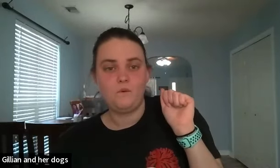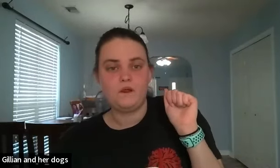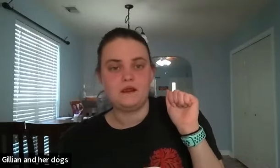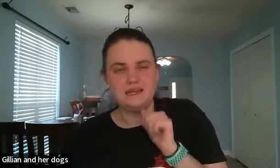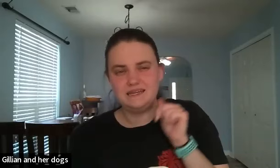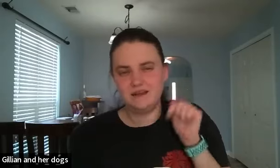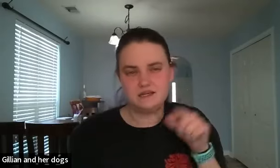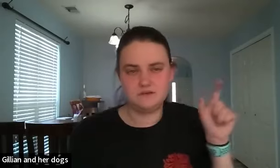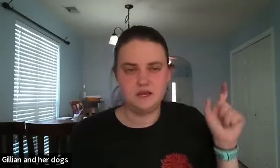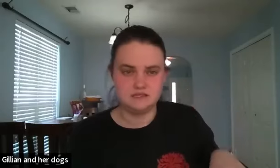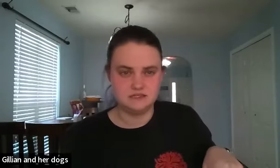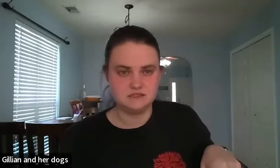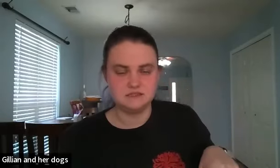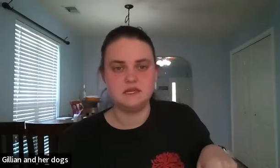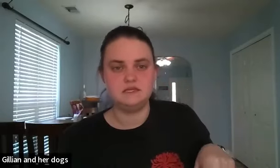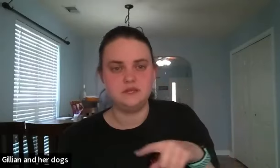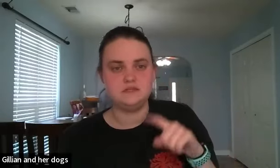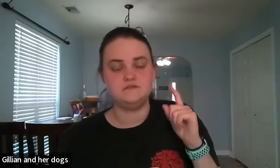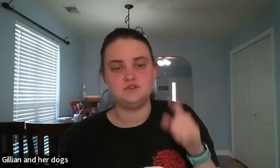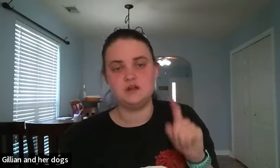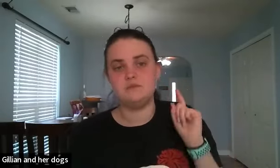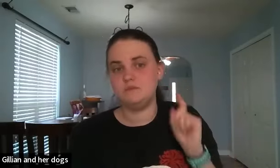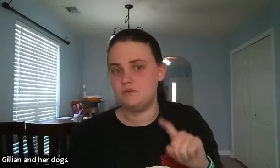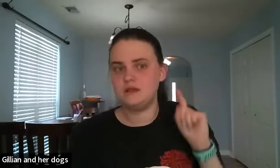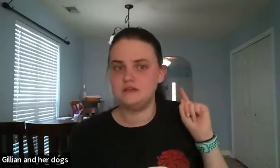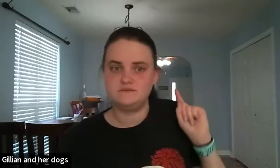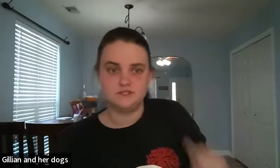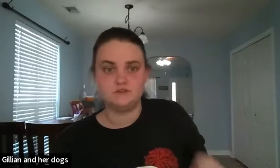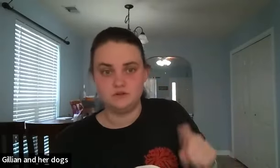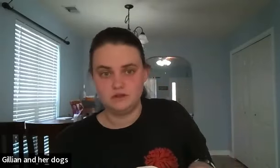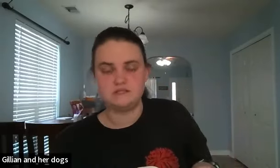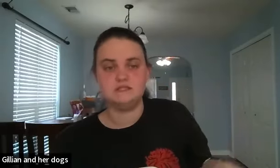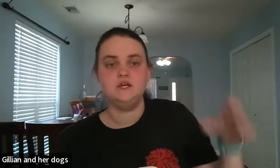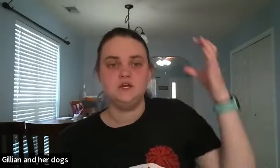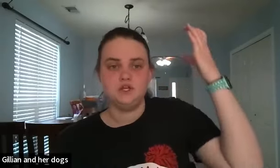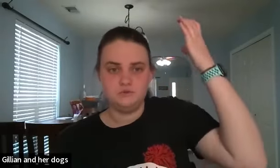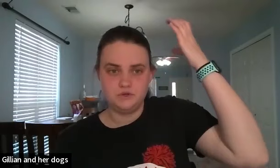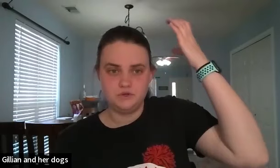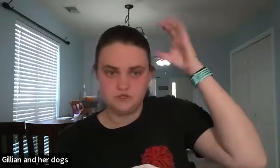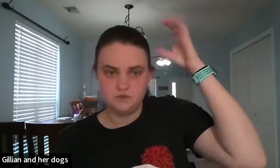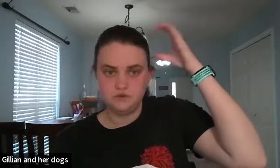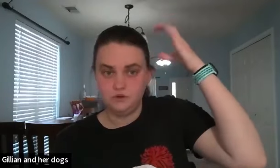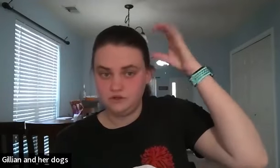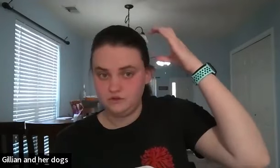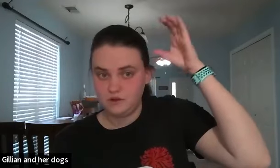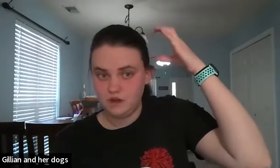For any kind of cousins, it depends. If you're talking about a boy cousin versus a girl cousin, you could do the